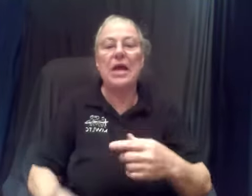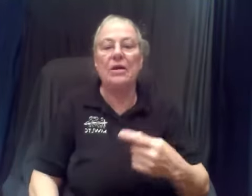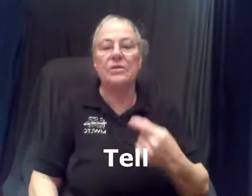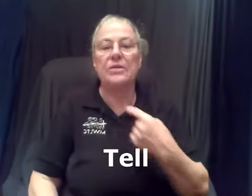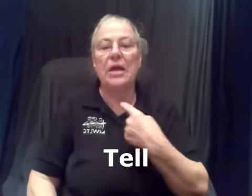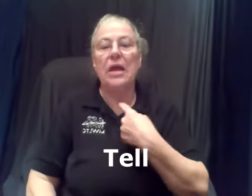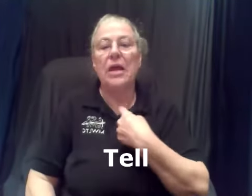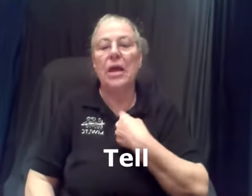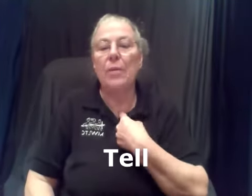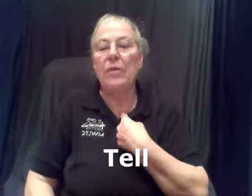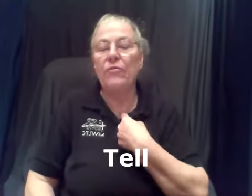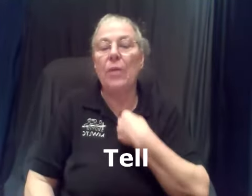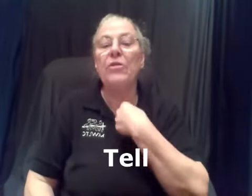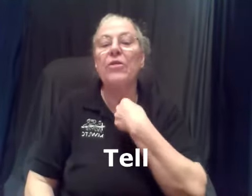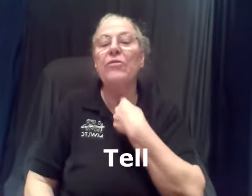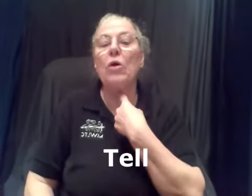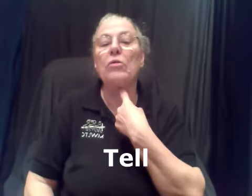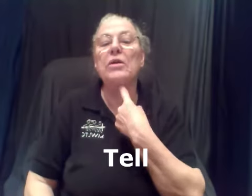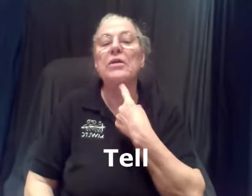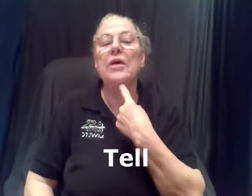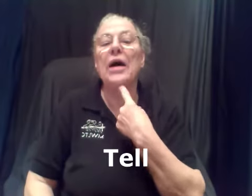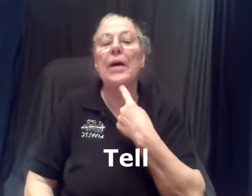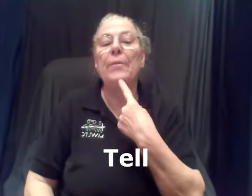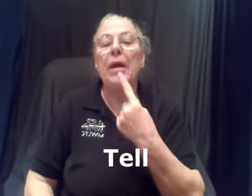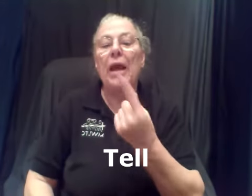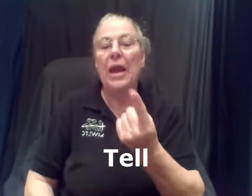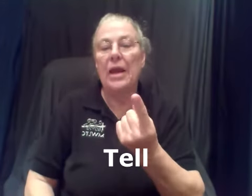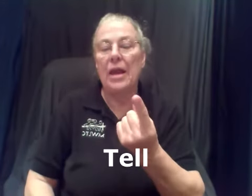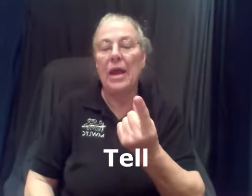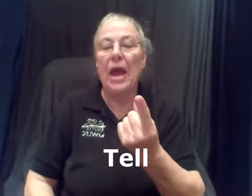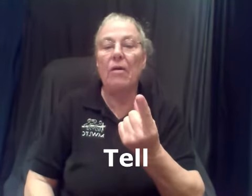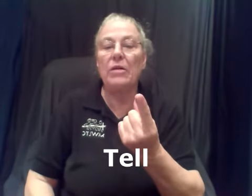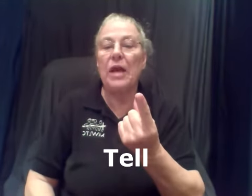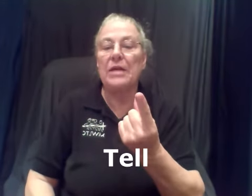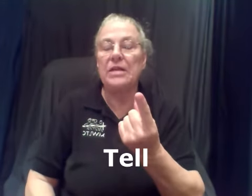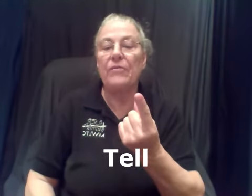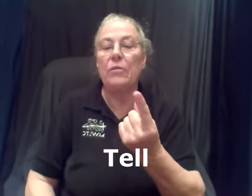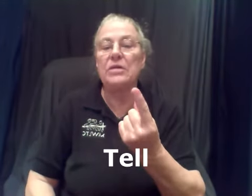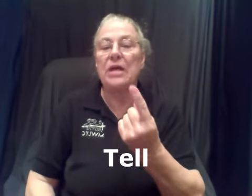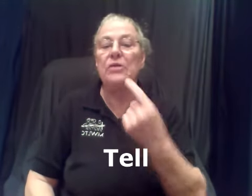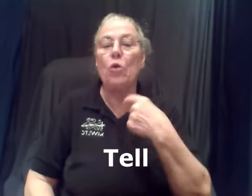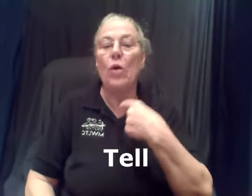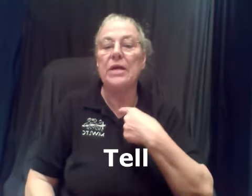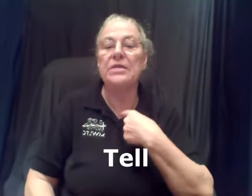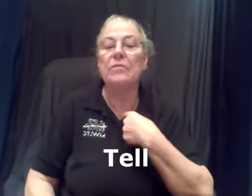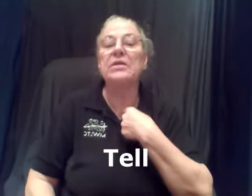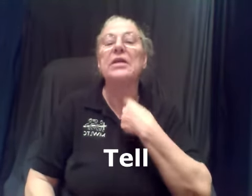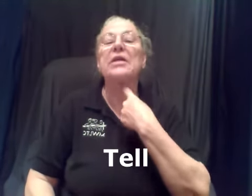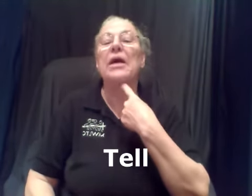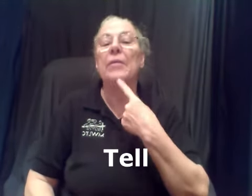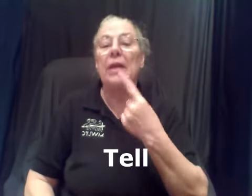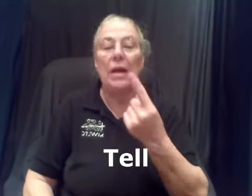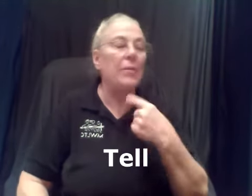Tells, coming from the throat up and out as if it was noise that was coming up and out.